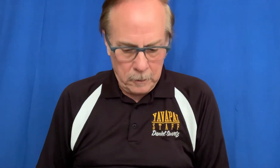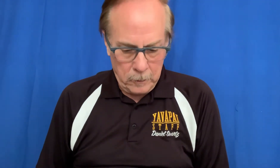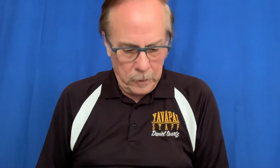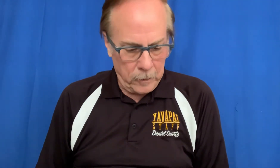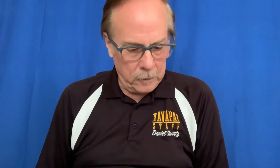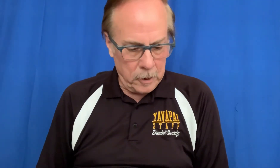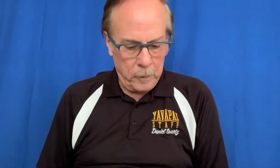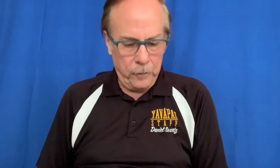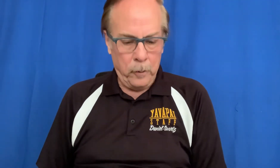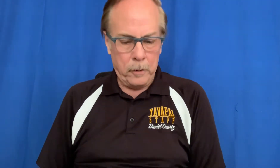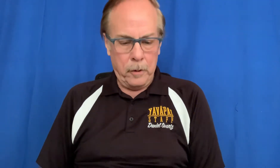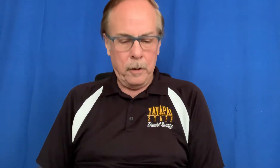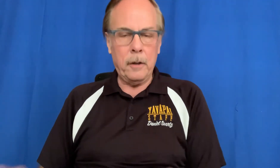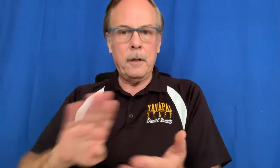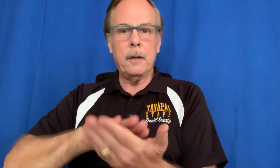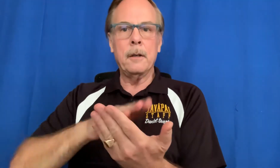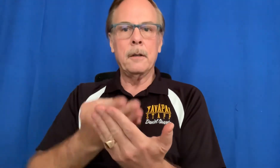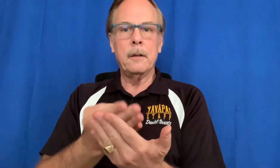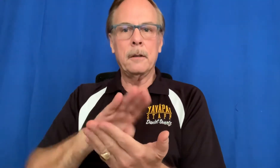We've done this before. Cook.